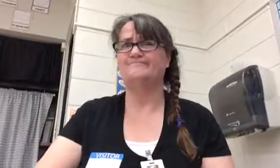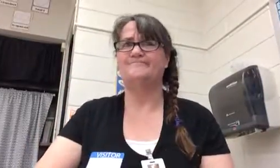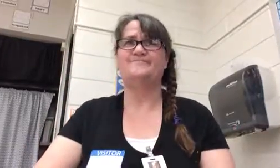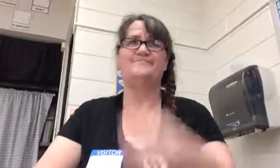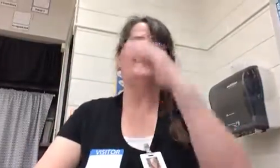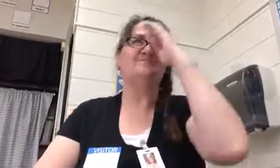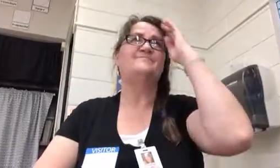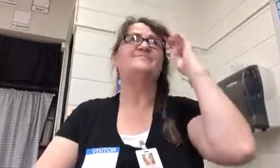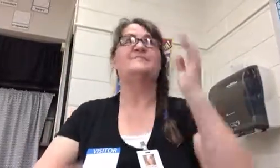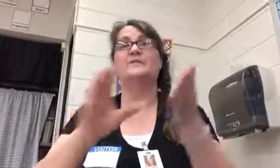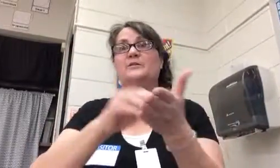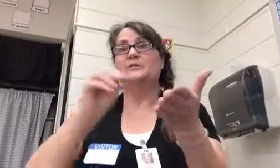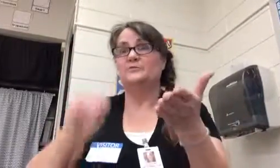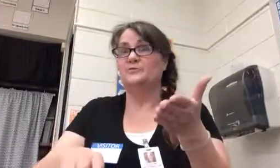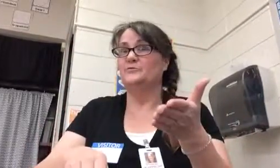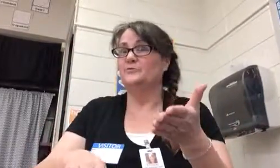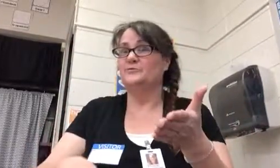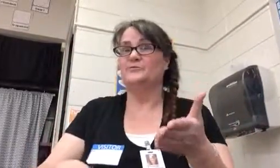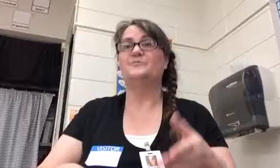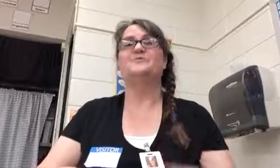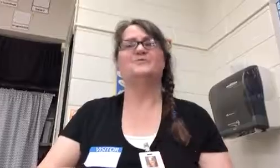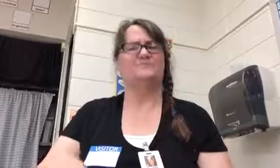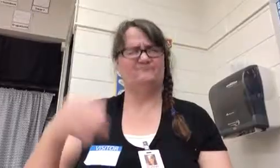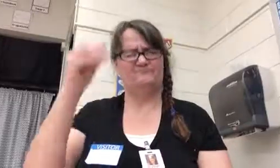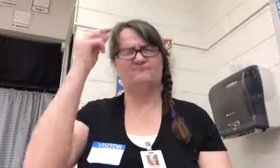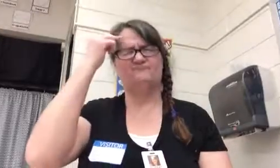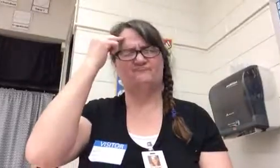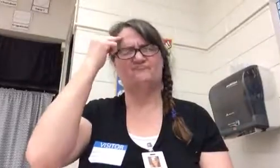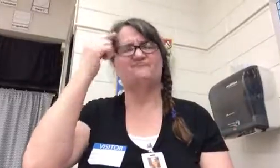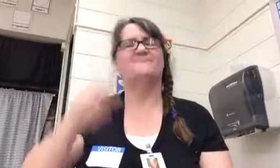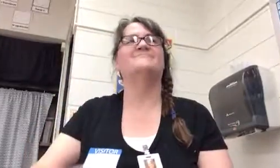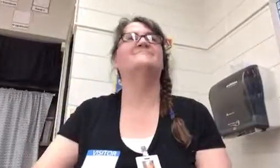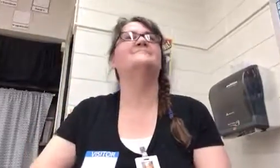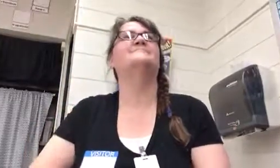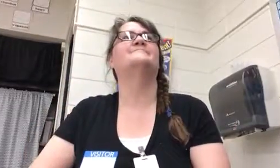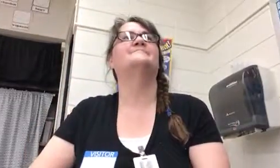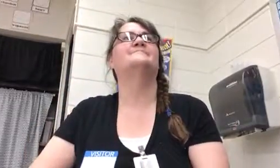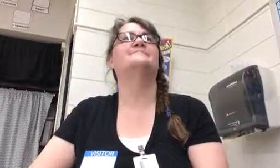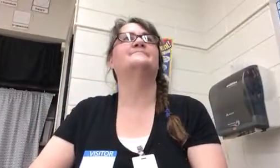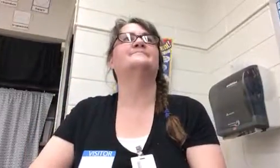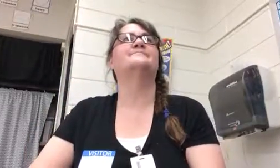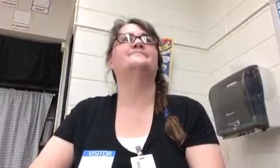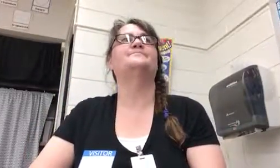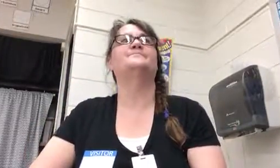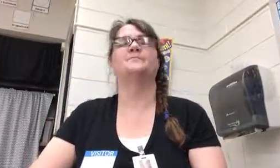I'll let Kale pick it, but I have the power to veto it. Kale, pick one more block.